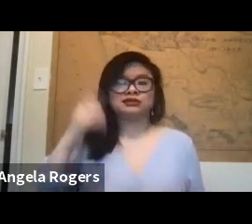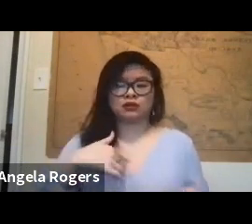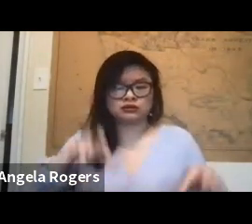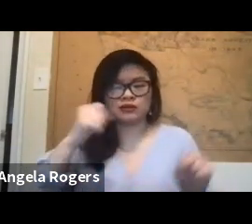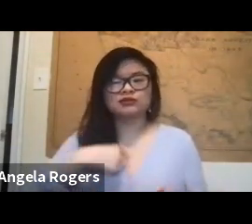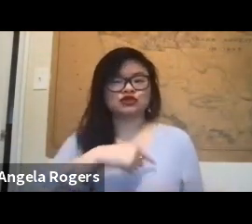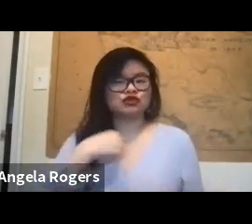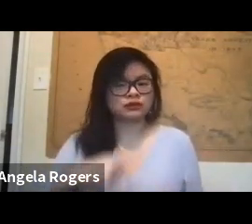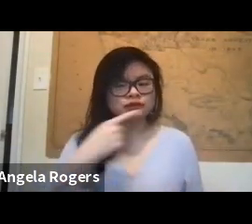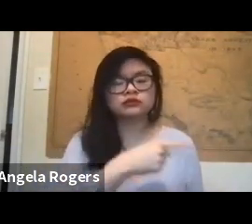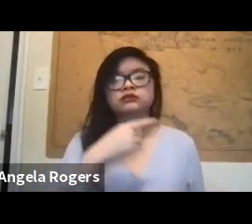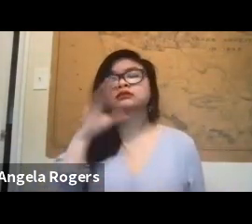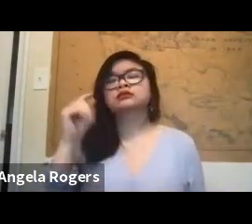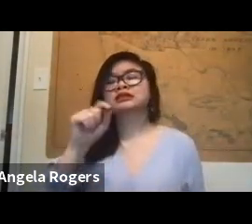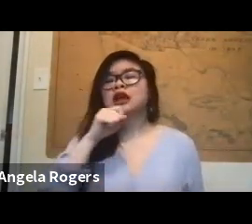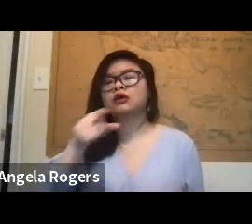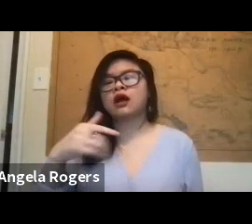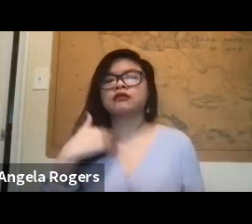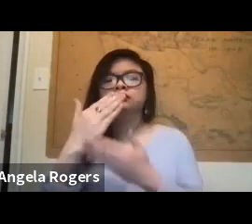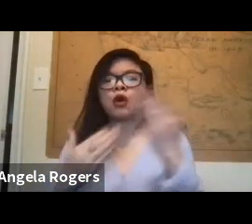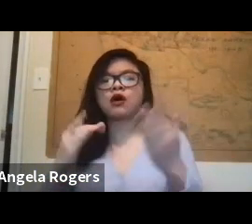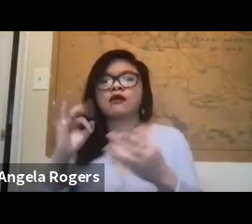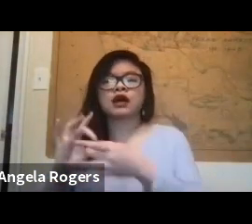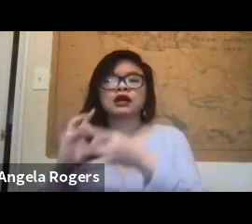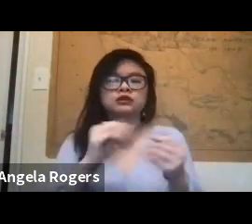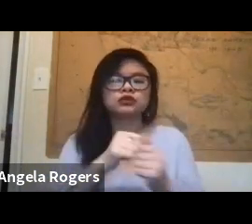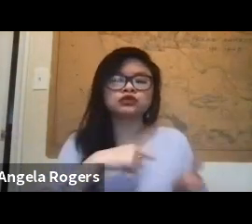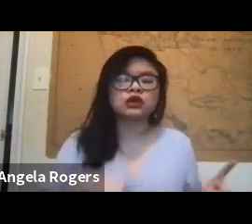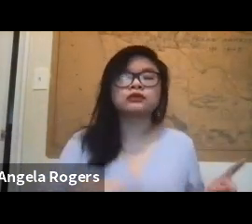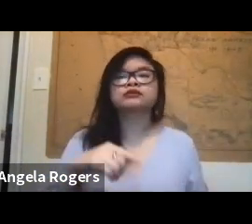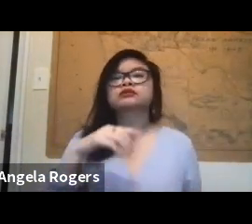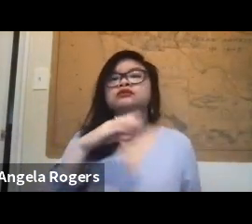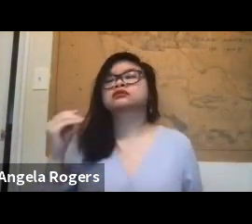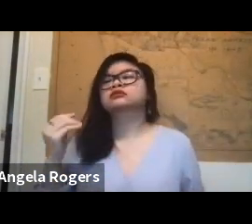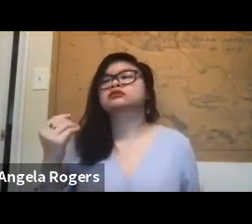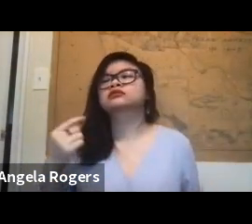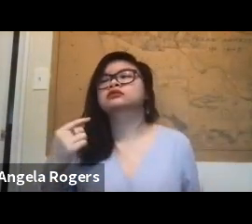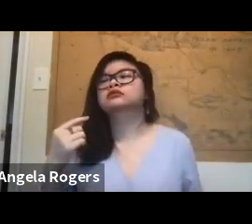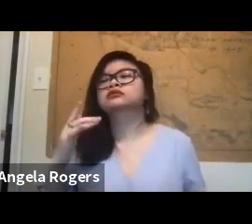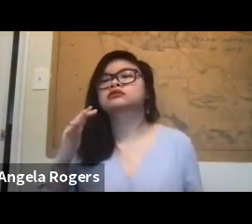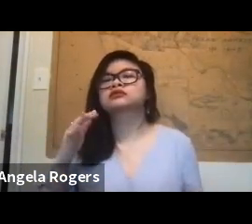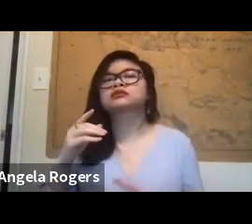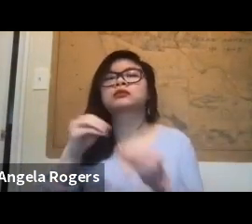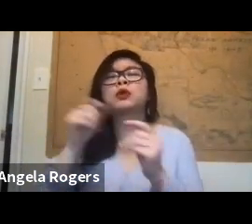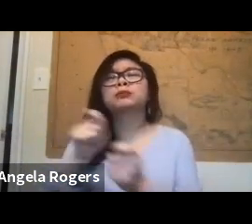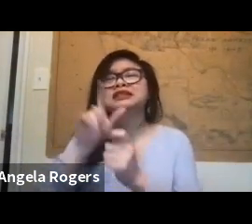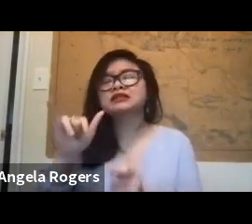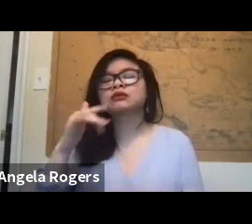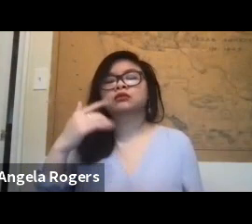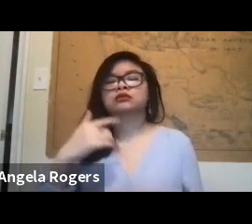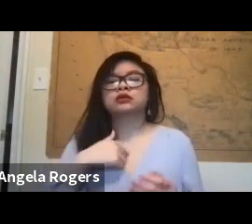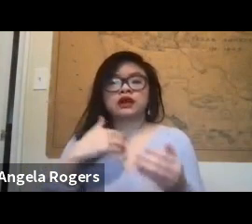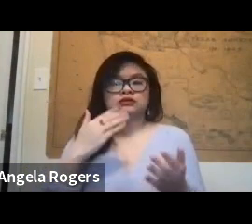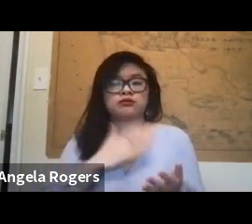Taiwan because I actually was adopted in China, and Taiwan is, has relations